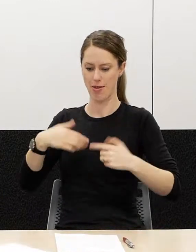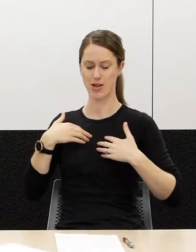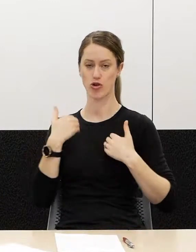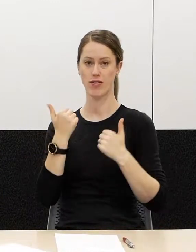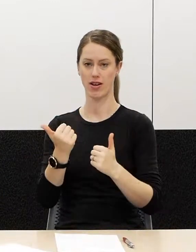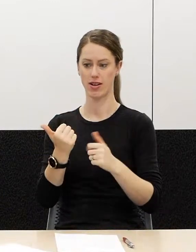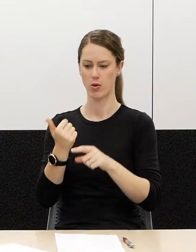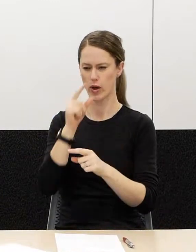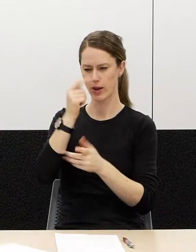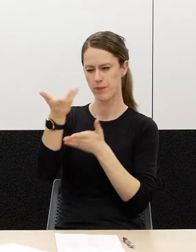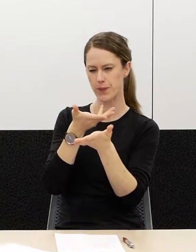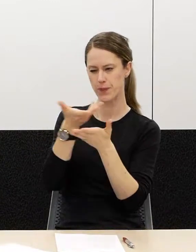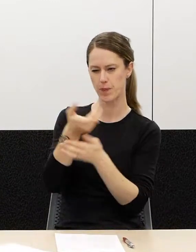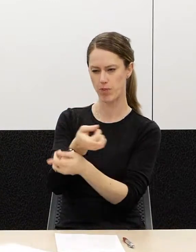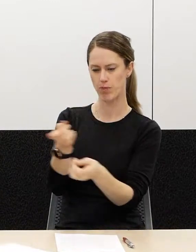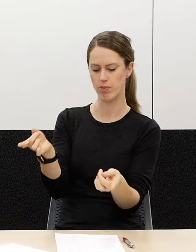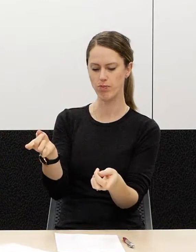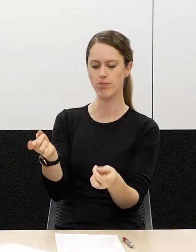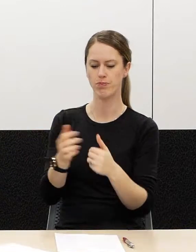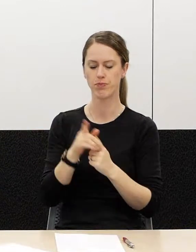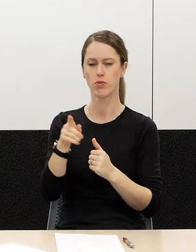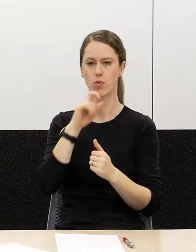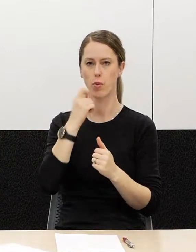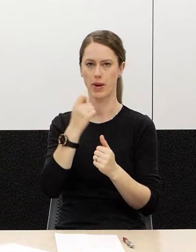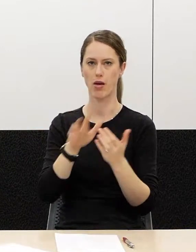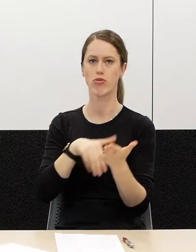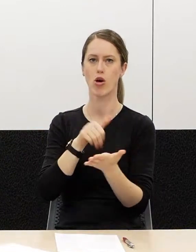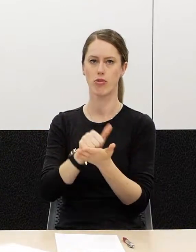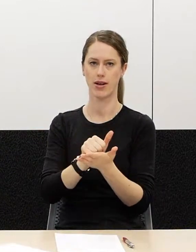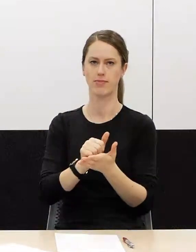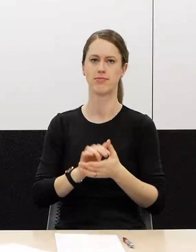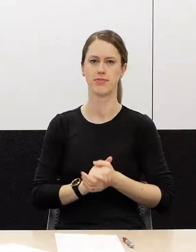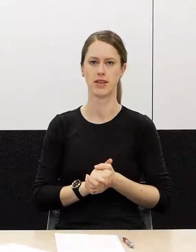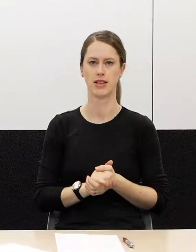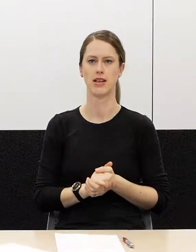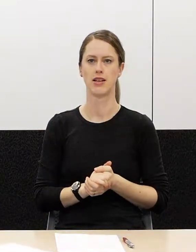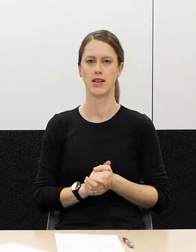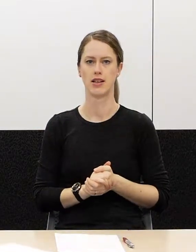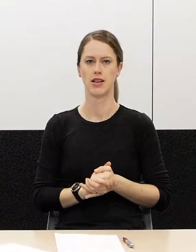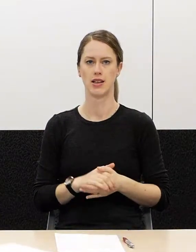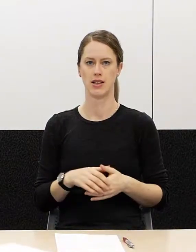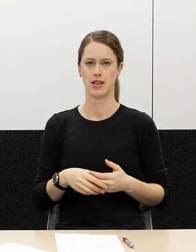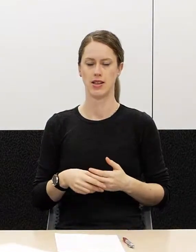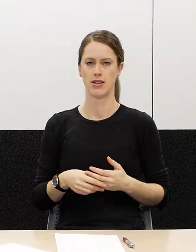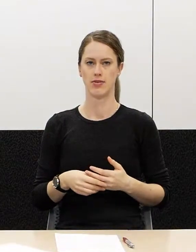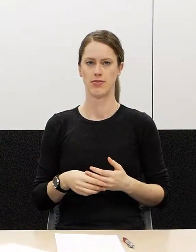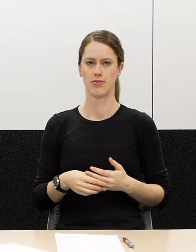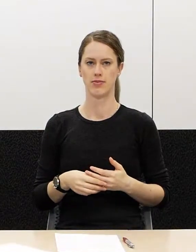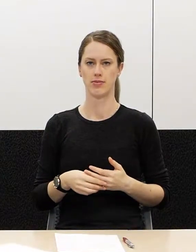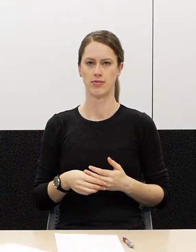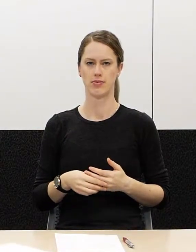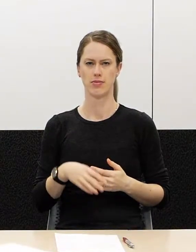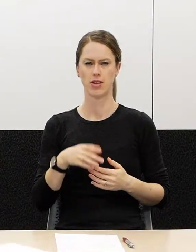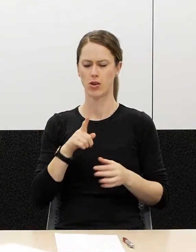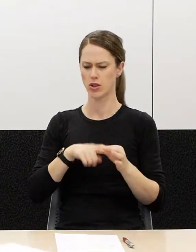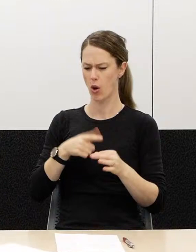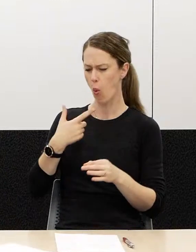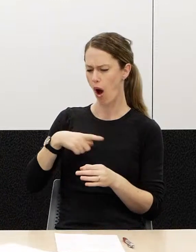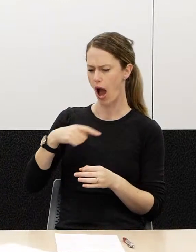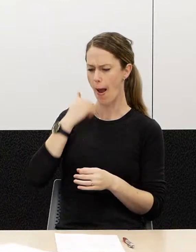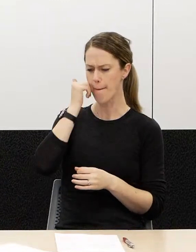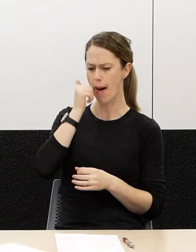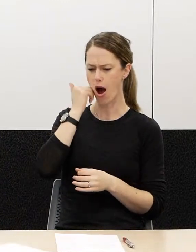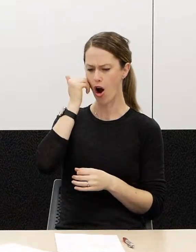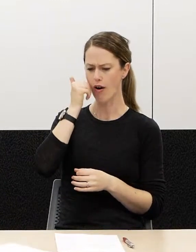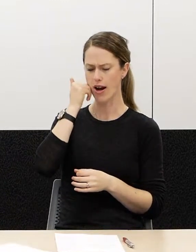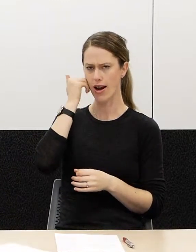think some discussion and dialogue with them will be really appropriate as we move forward. So we have another question. Why are